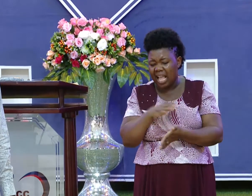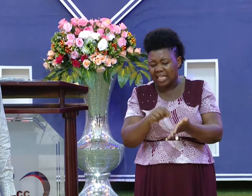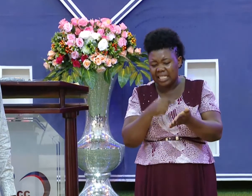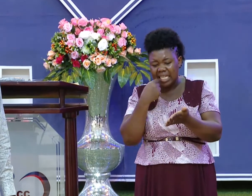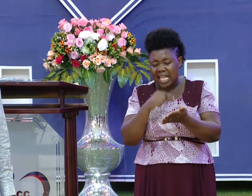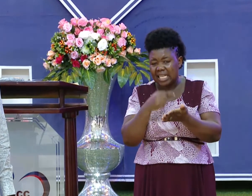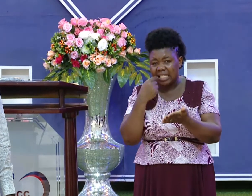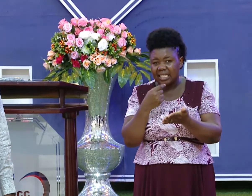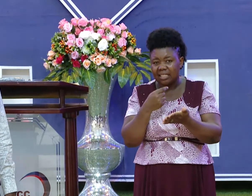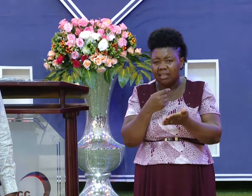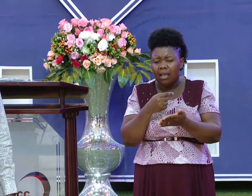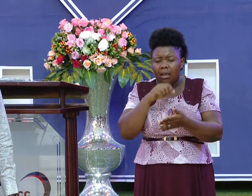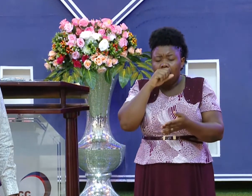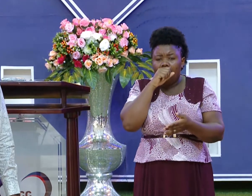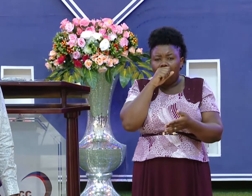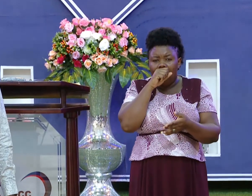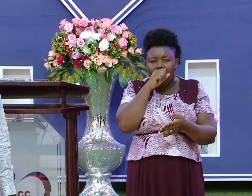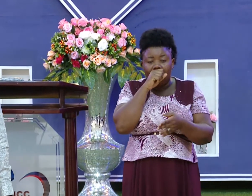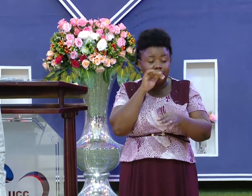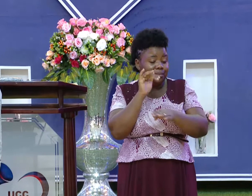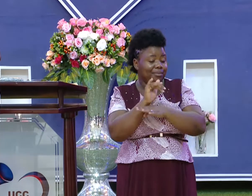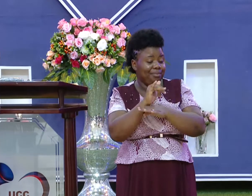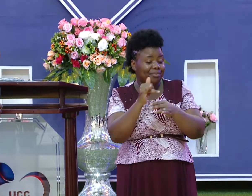Rice, I don't love it. And I ask mommy.